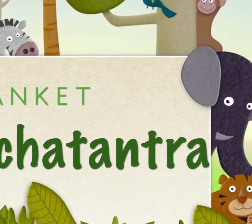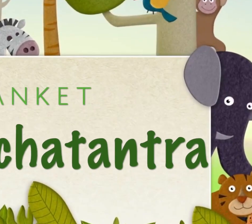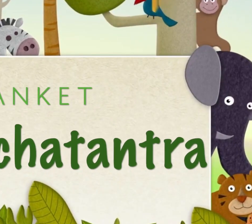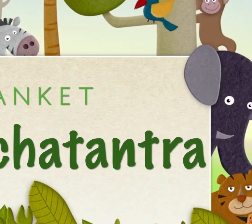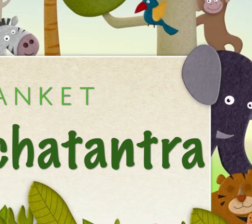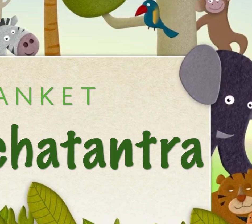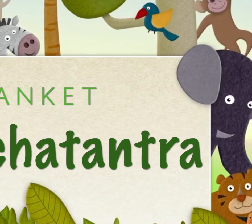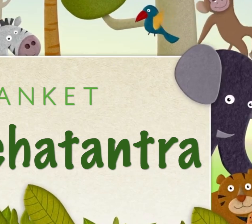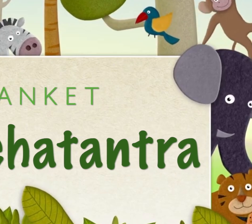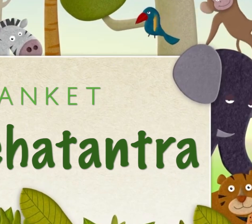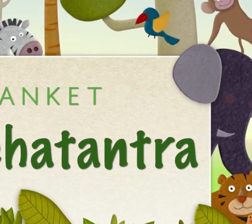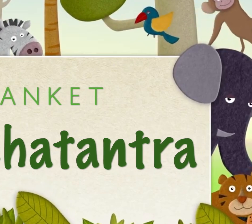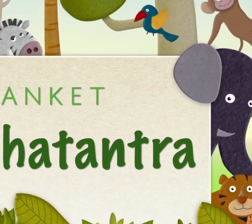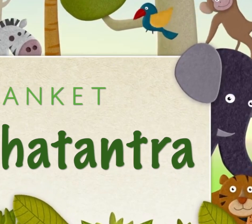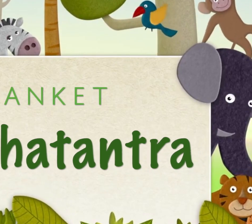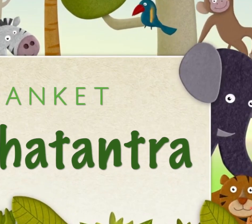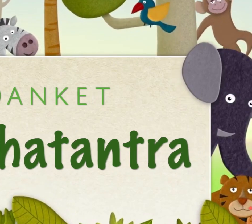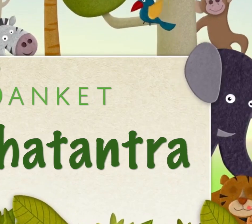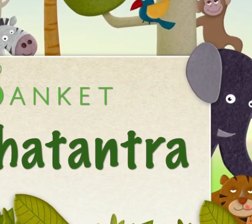Sanket, Panchatantra.